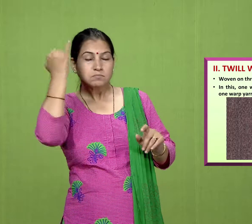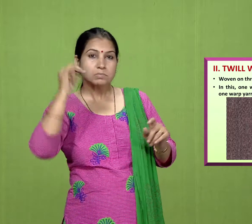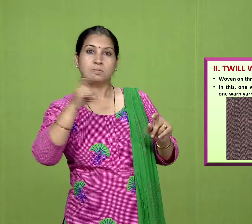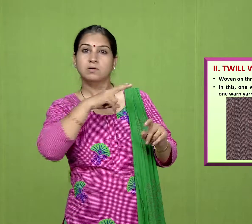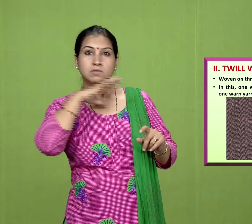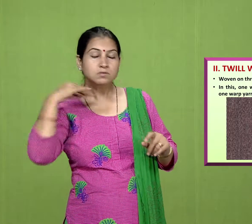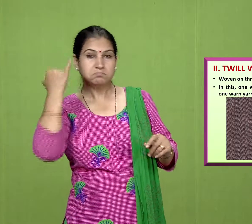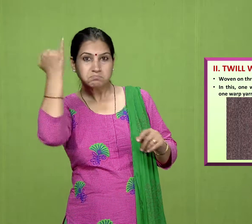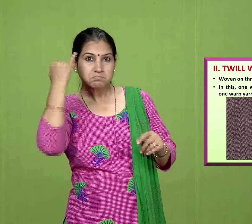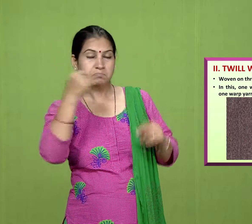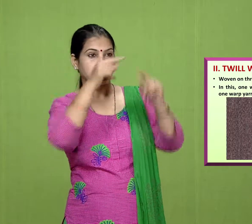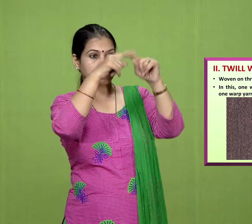twill.